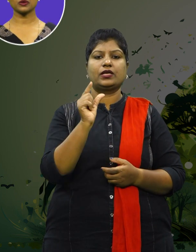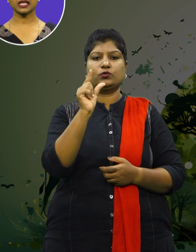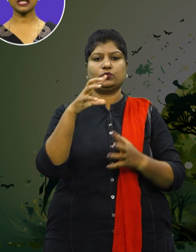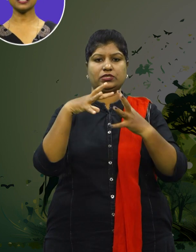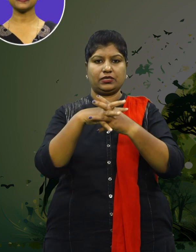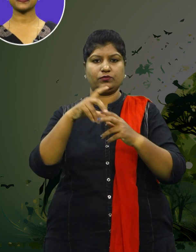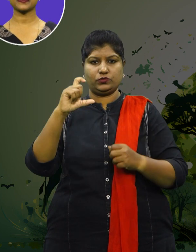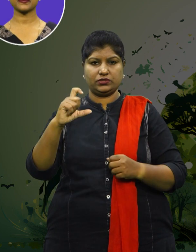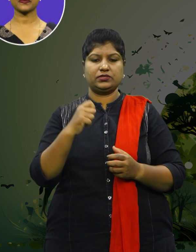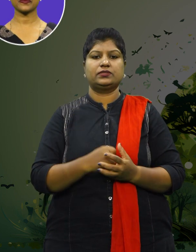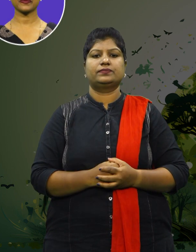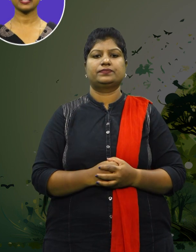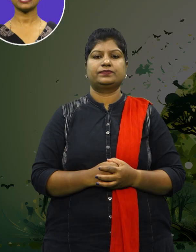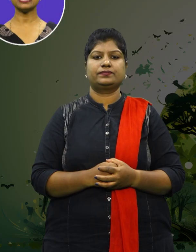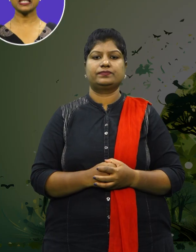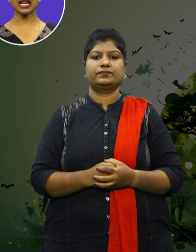IUWC,